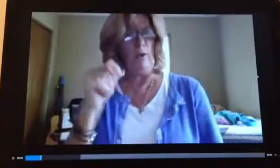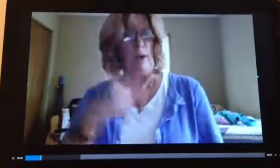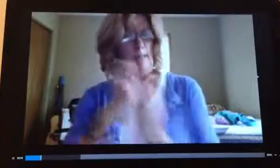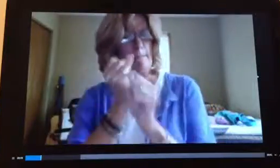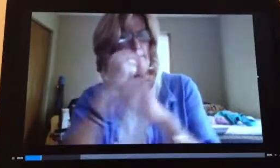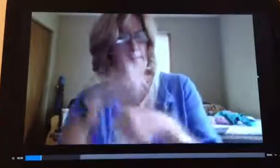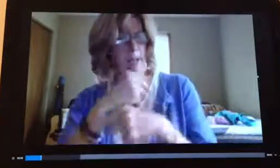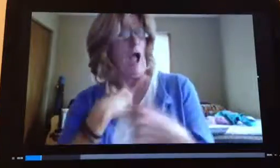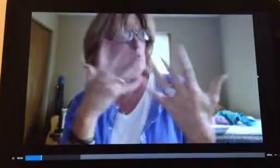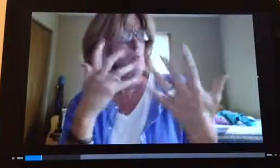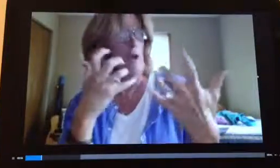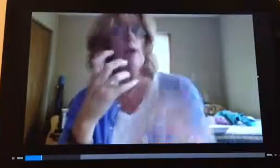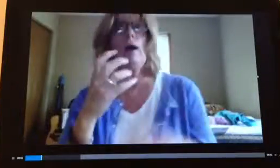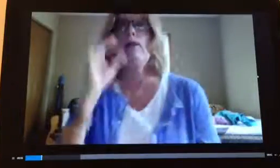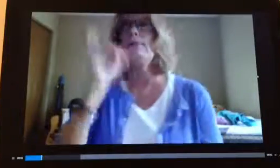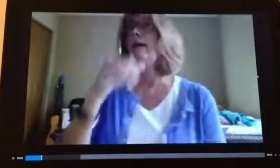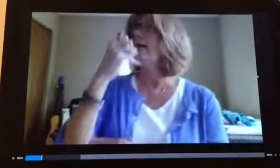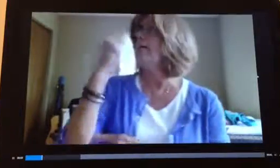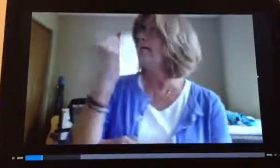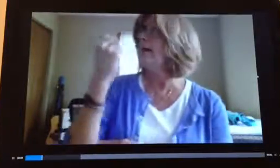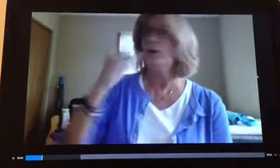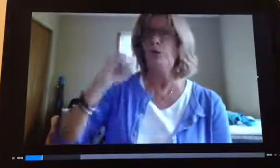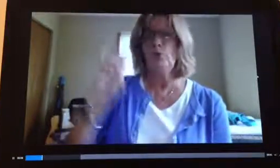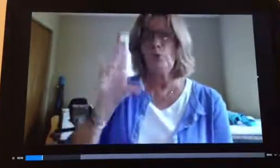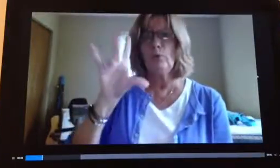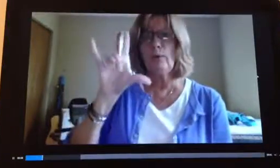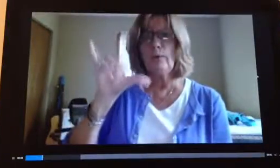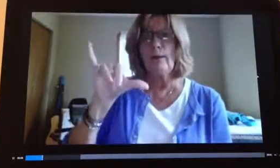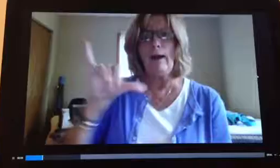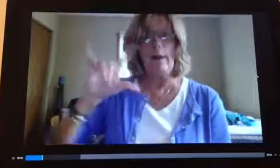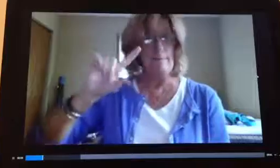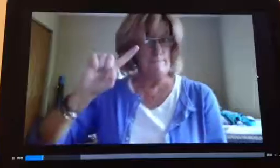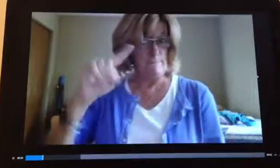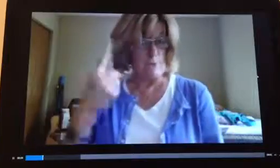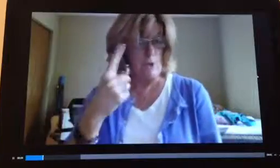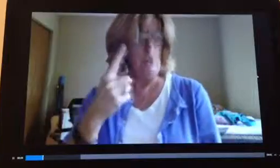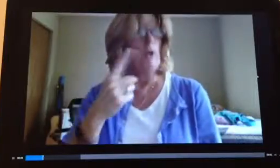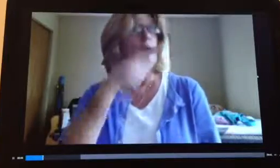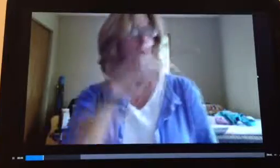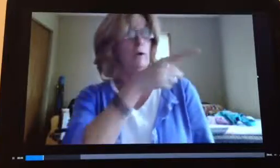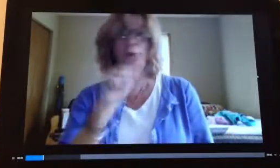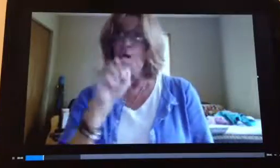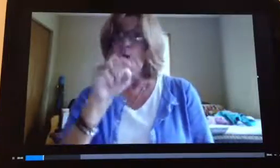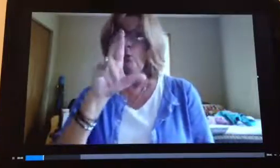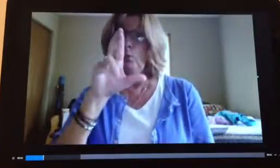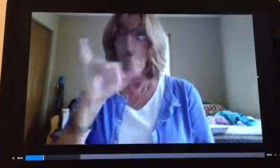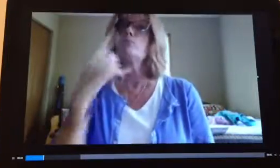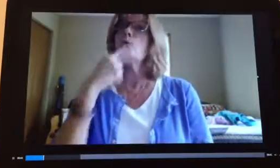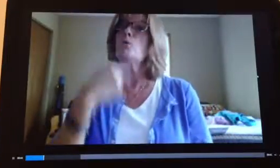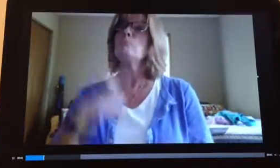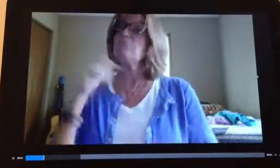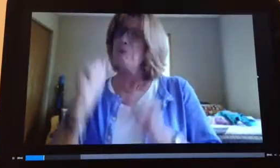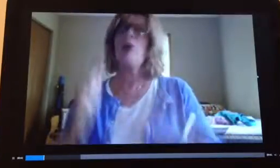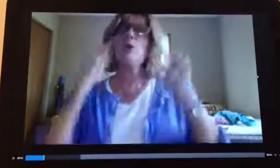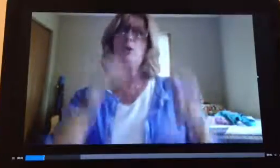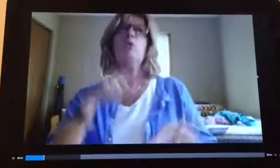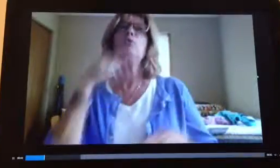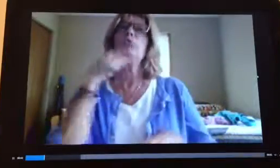And I really wanted to make like a t-shirt quilt, you know, out of like old t-shirts, and she was gonna teach me